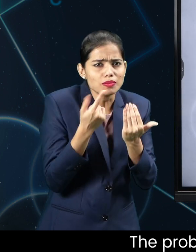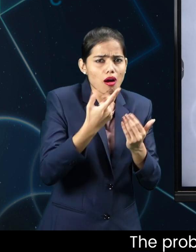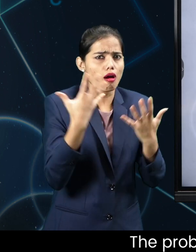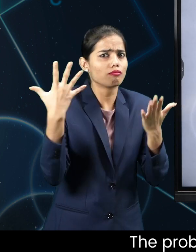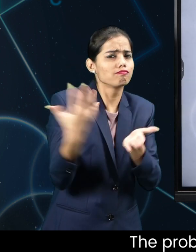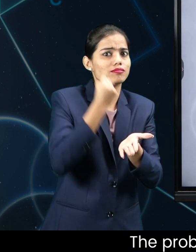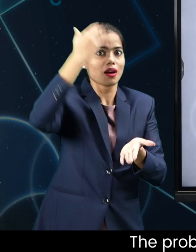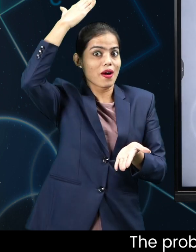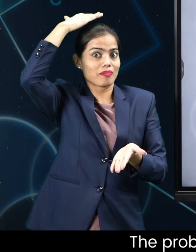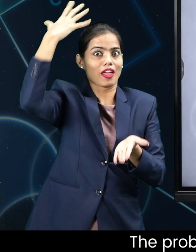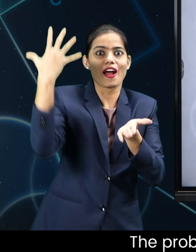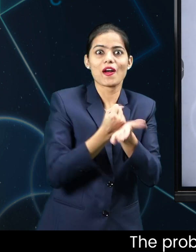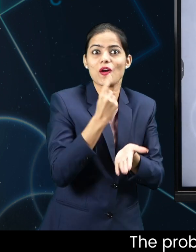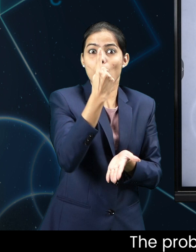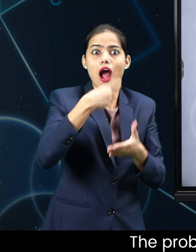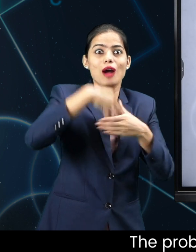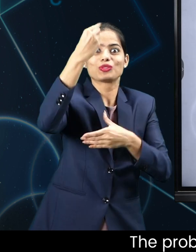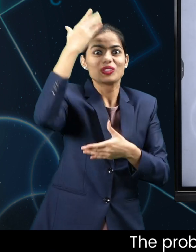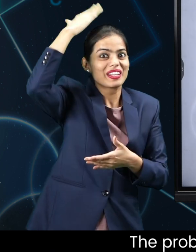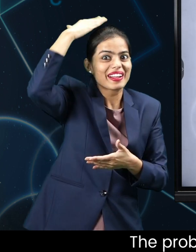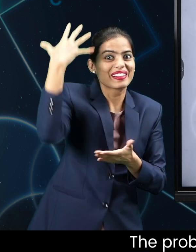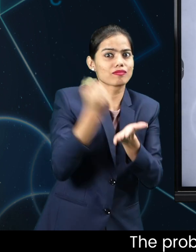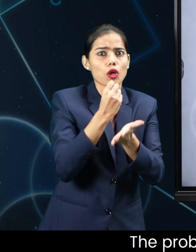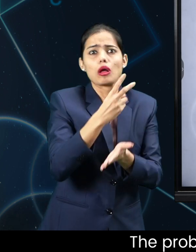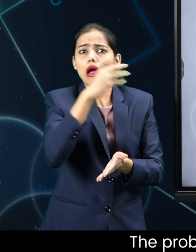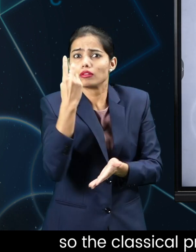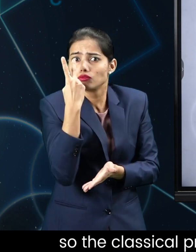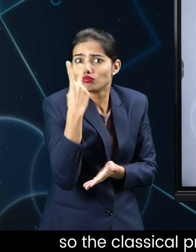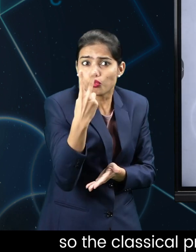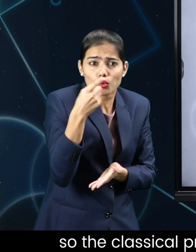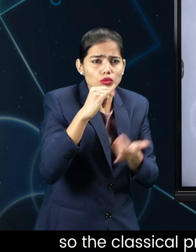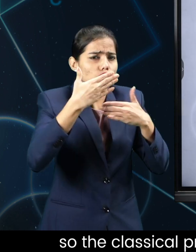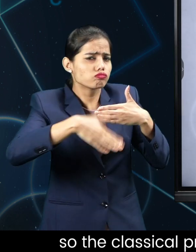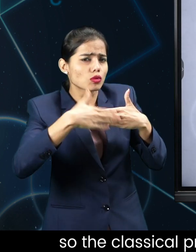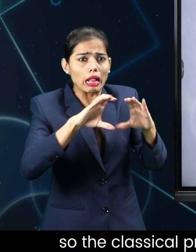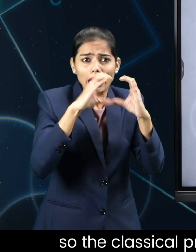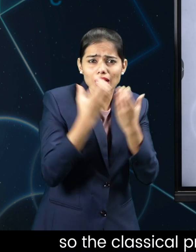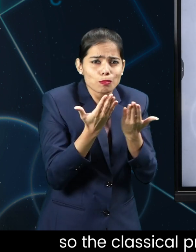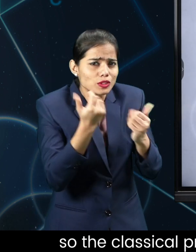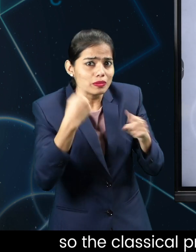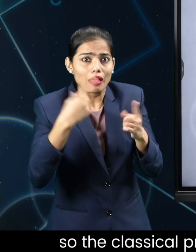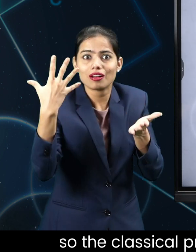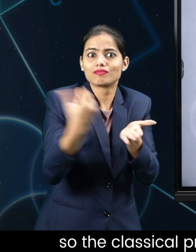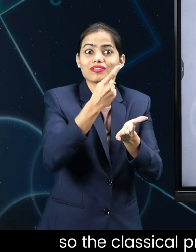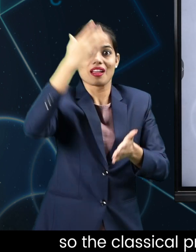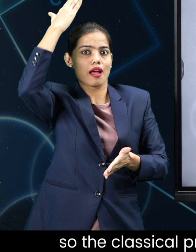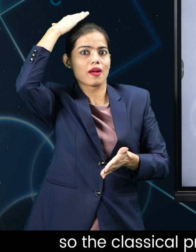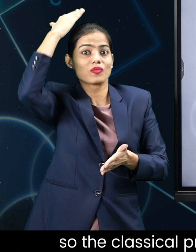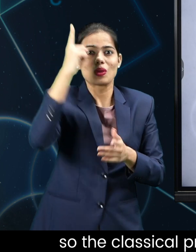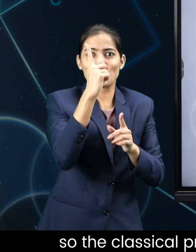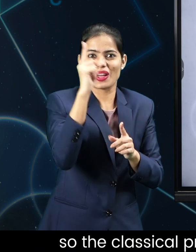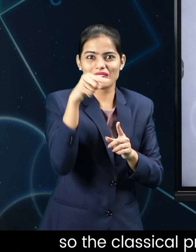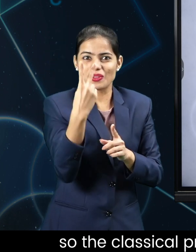The probability of getting heads is 1 out of 2. So, the classical probability of getting heads is